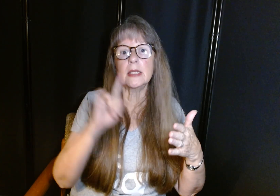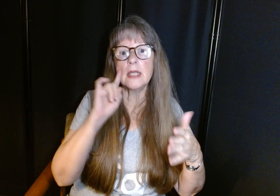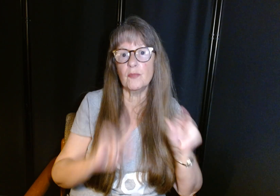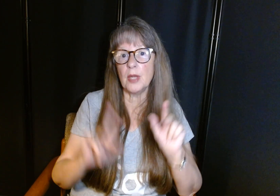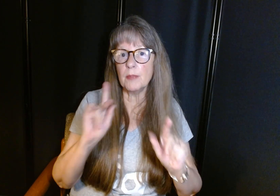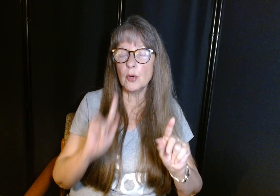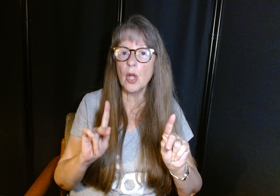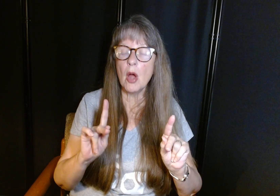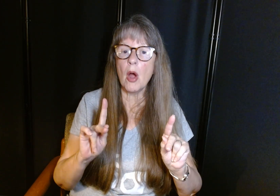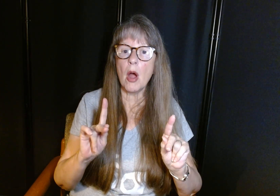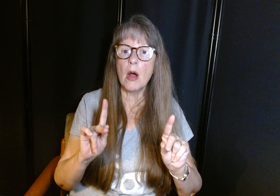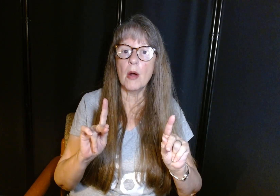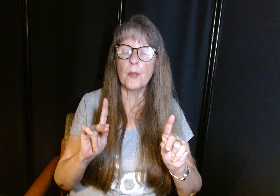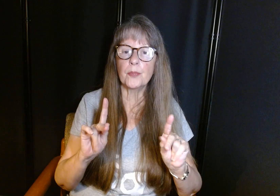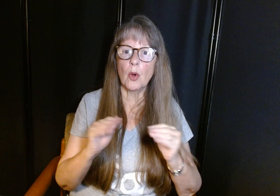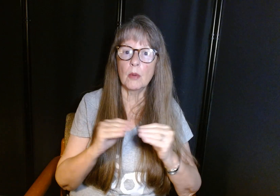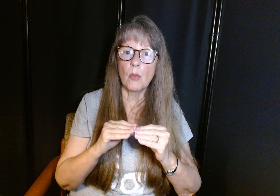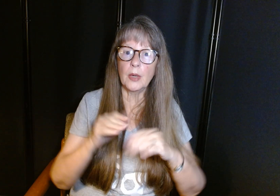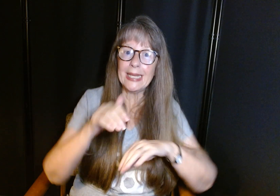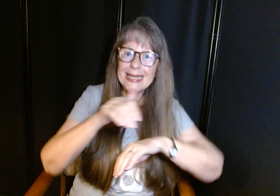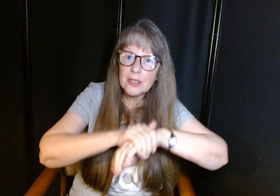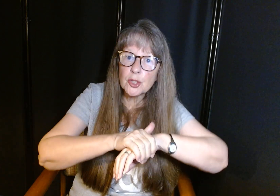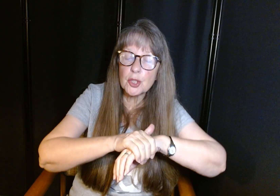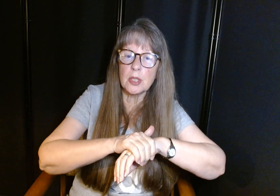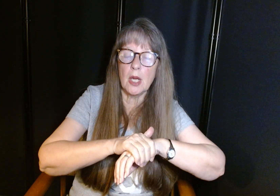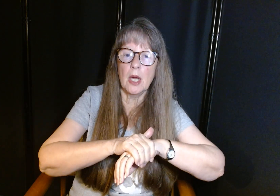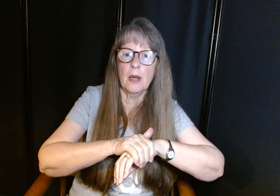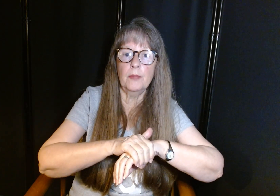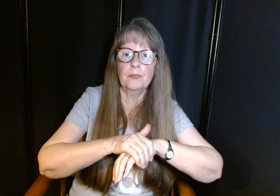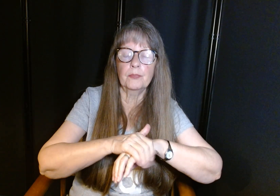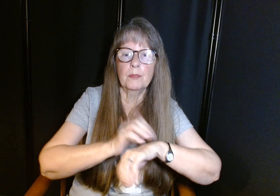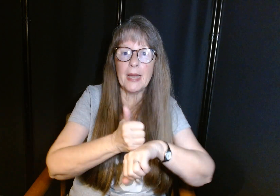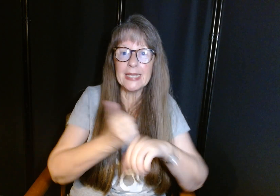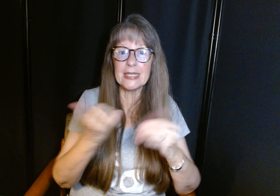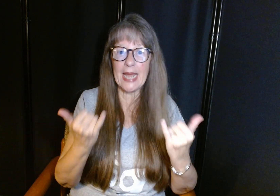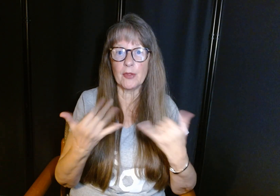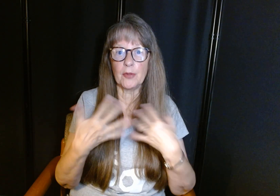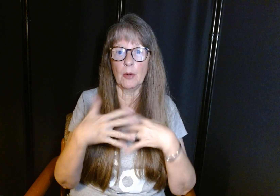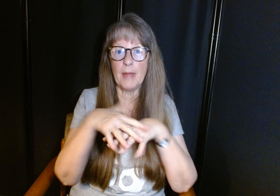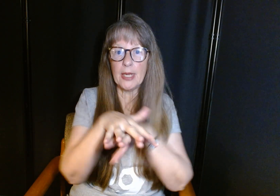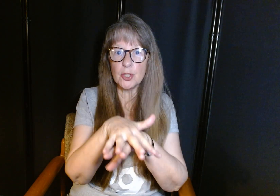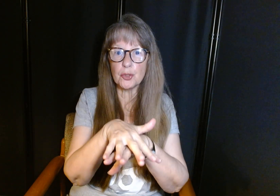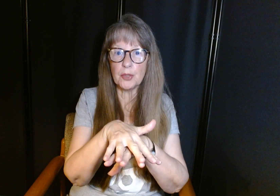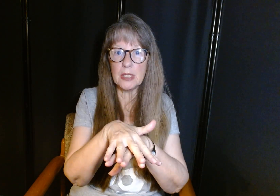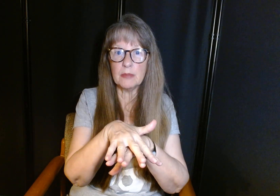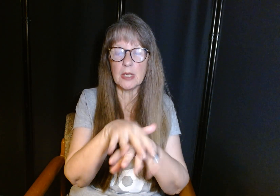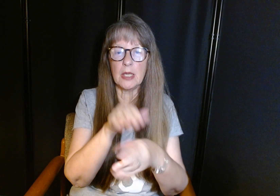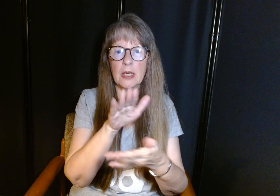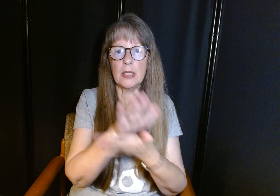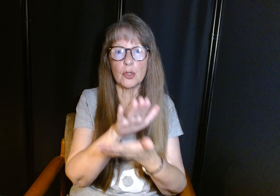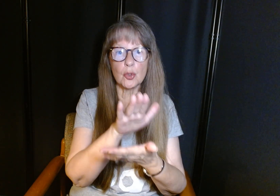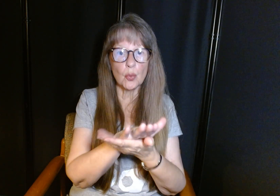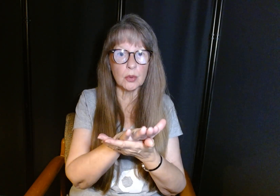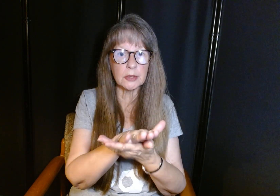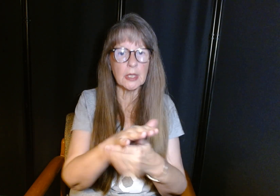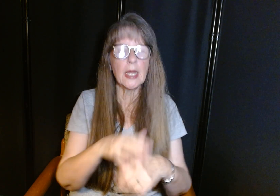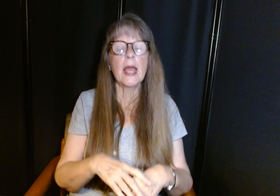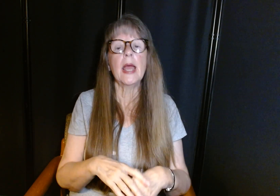deaf people are more English based now that they're mainstreamed in the schools, and so